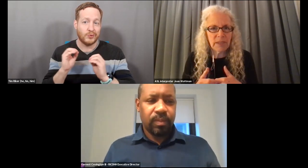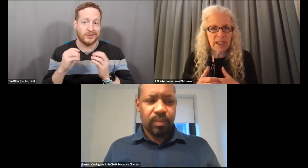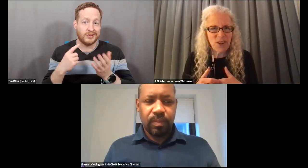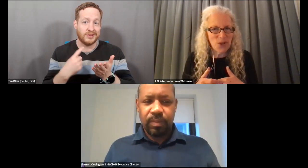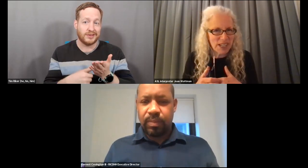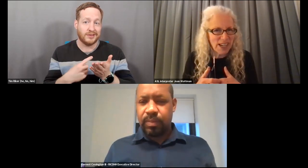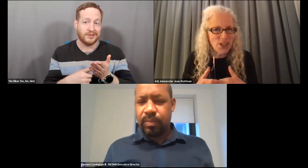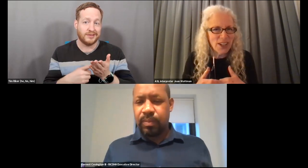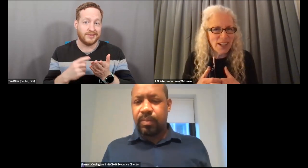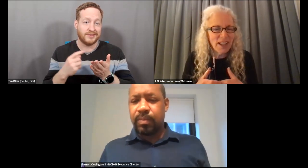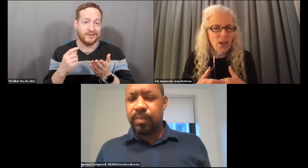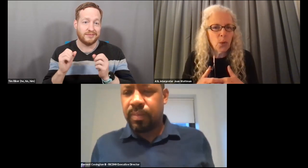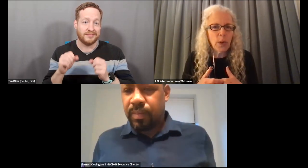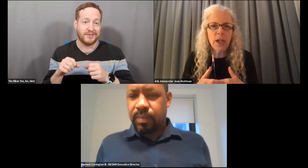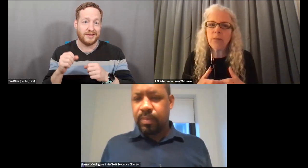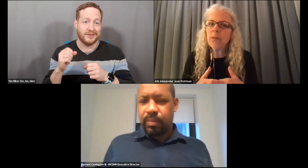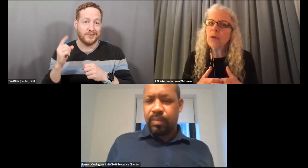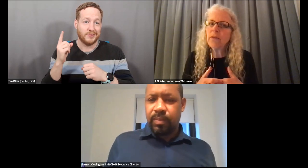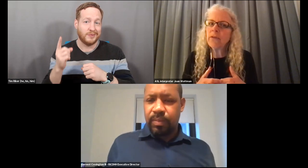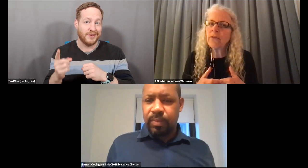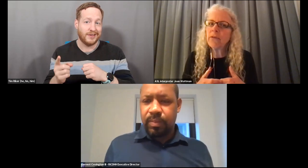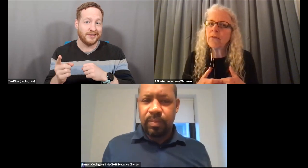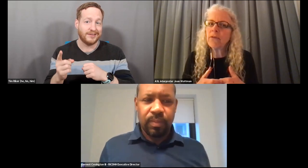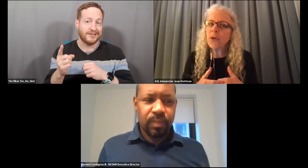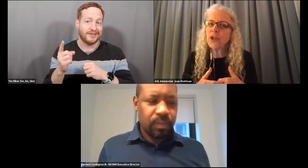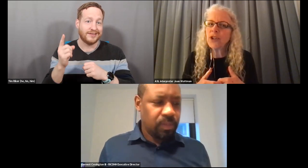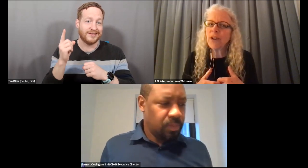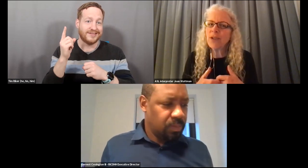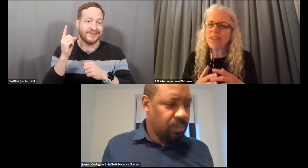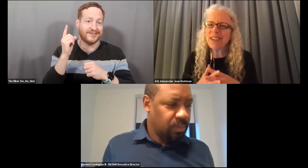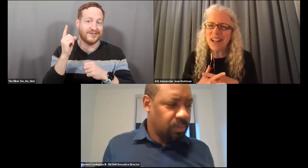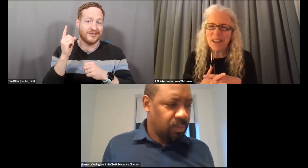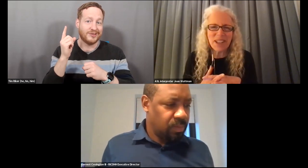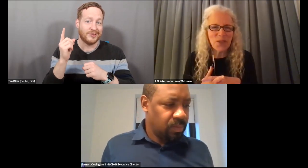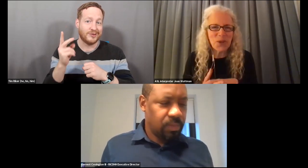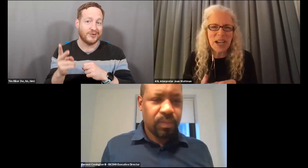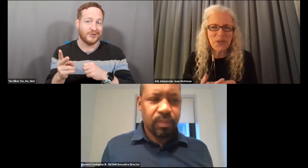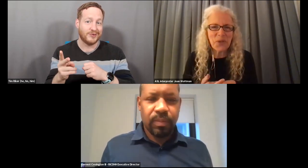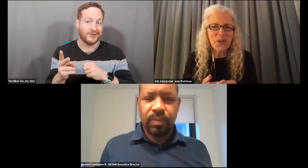If no discussion, we can move forward to the vote. I'll give you a count of three.